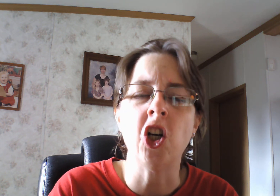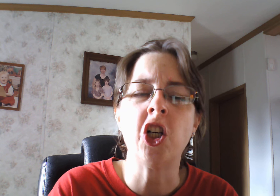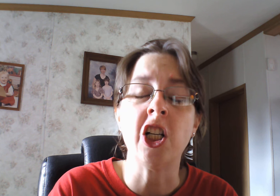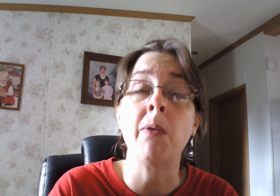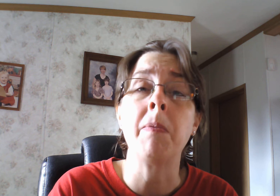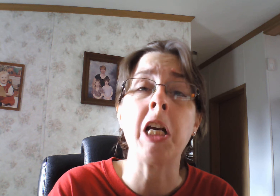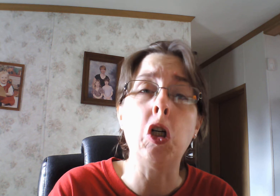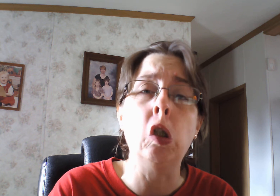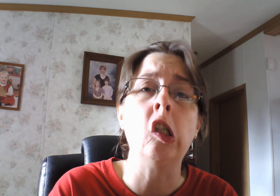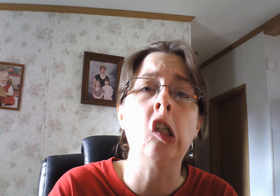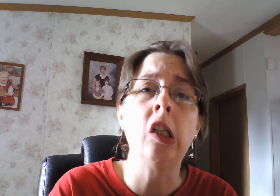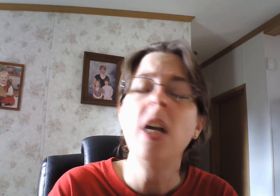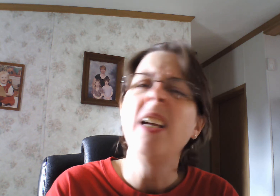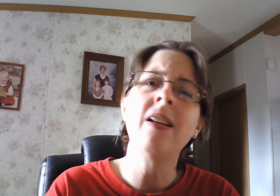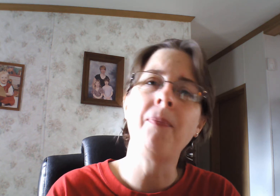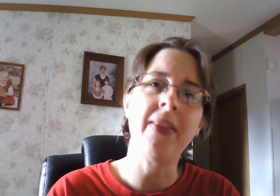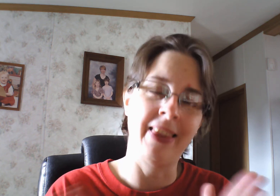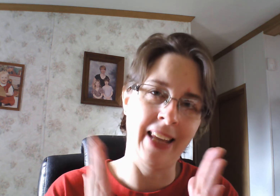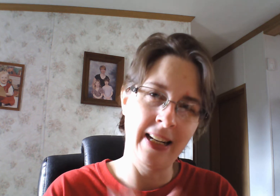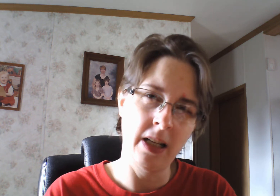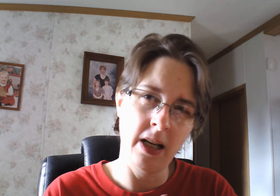because that would be cool. That's not